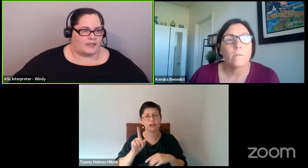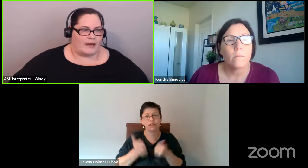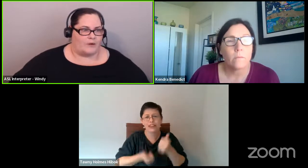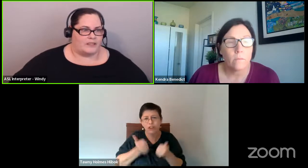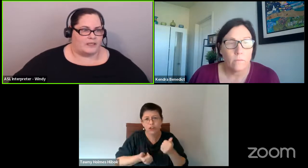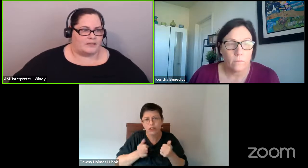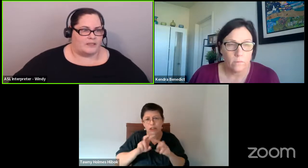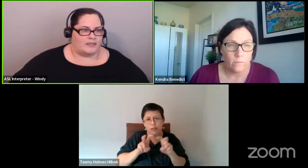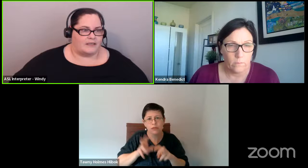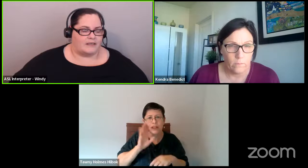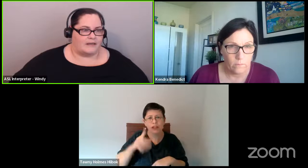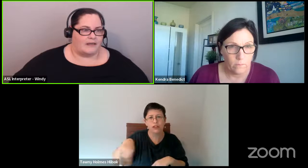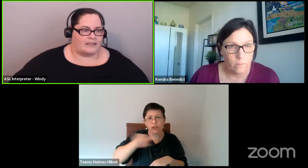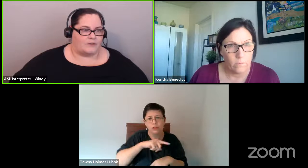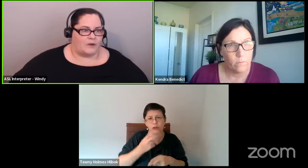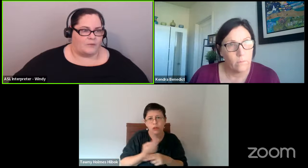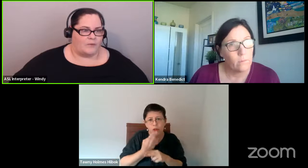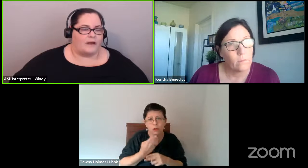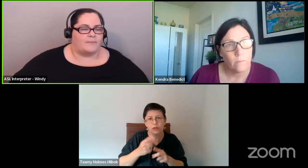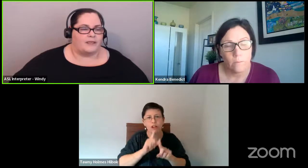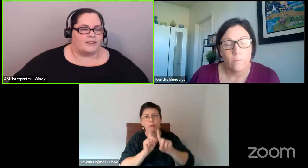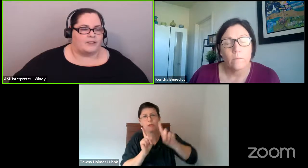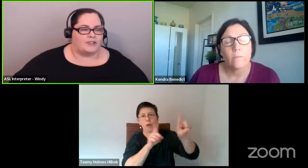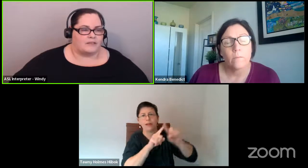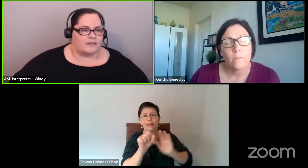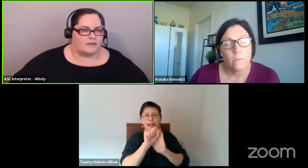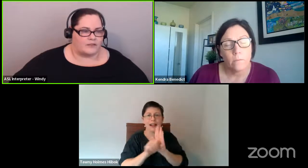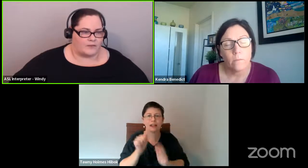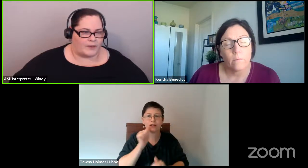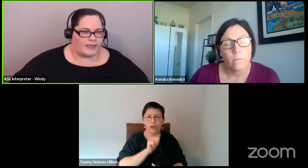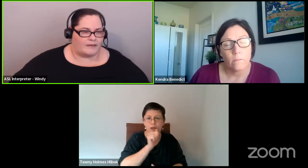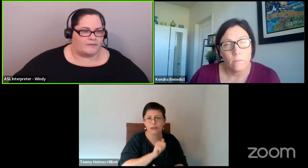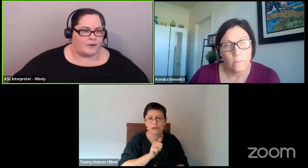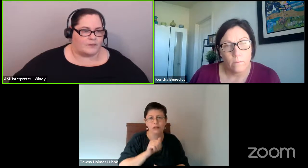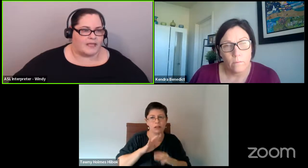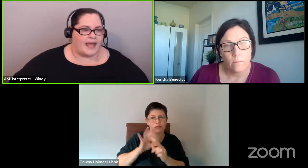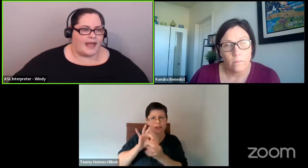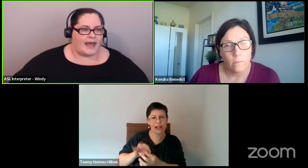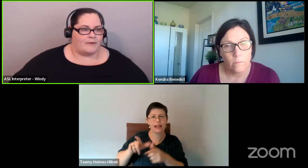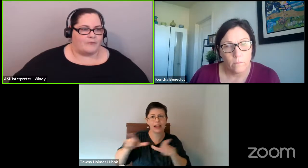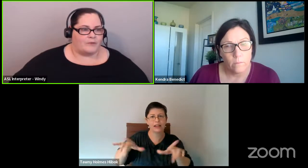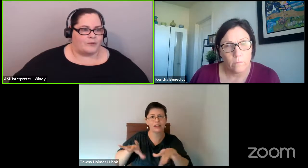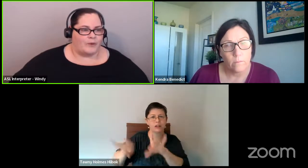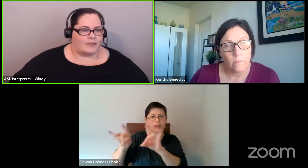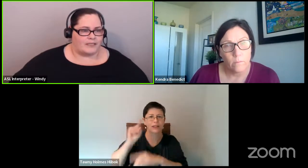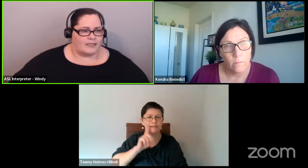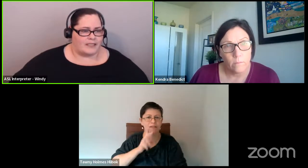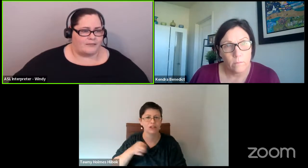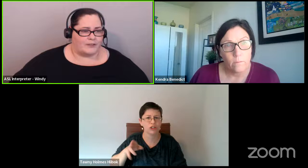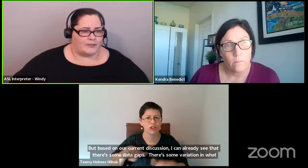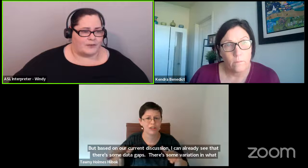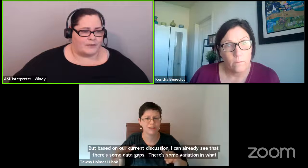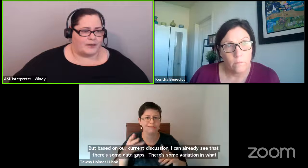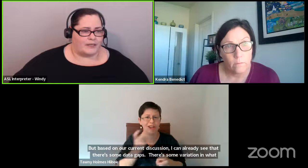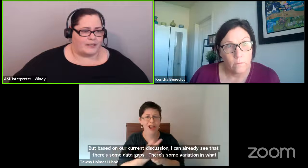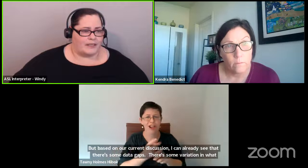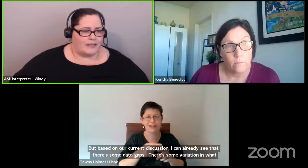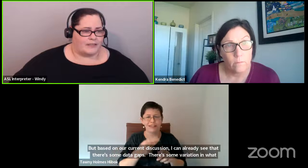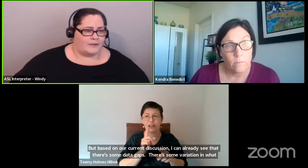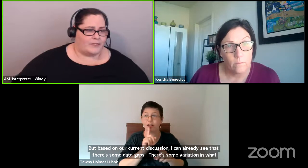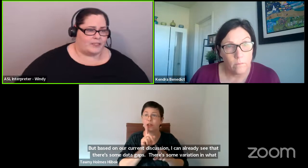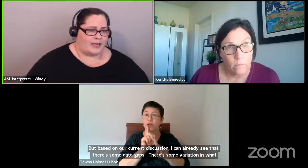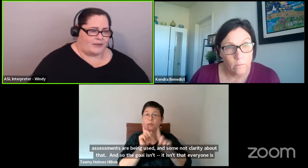everyone's using that one assessment and that's the one we want, but it's just there's a variety of those. And the reports to the state of Arizona